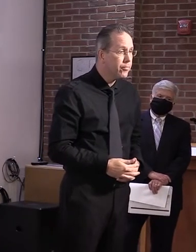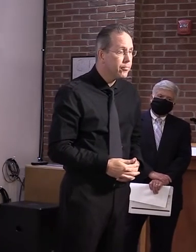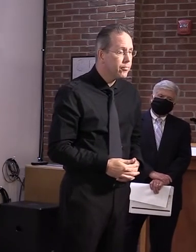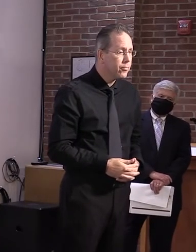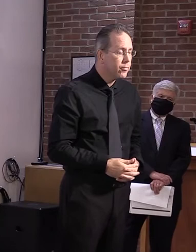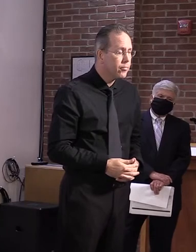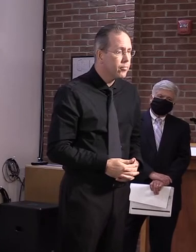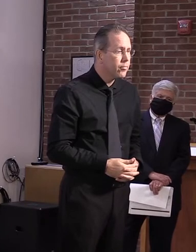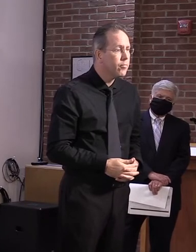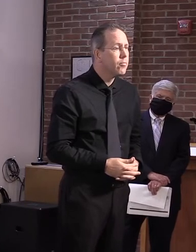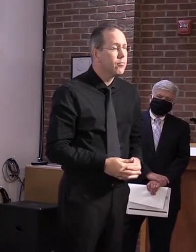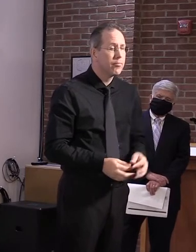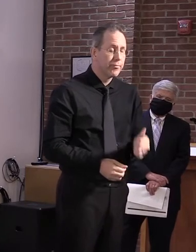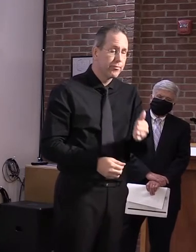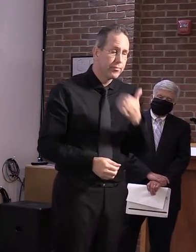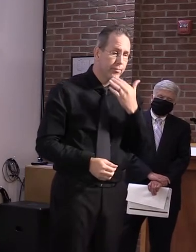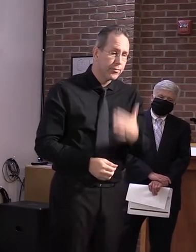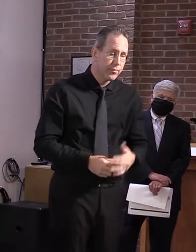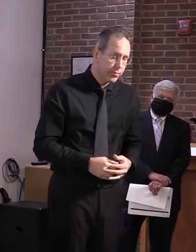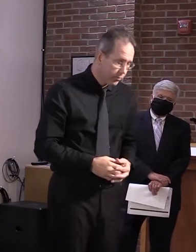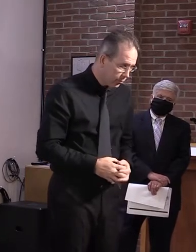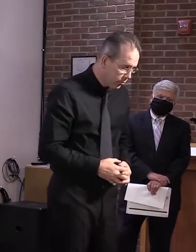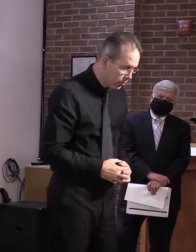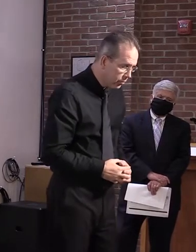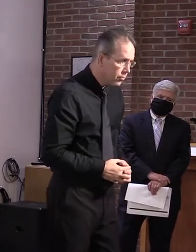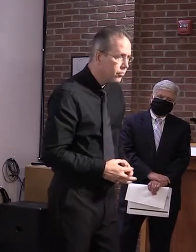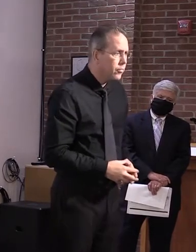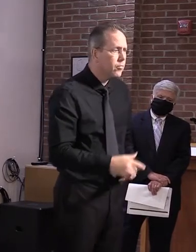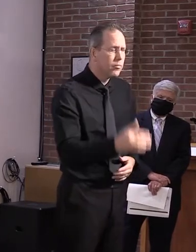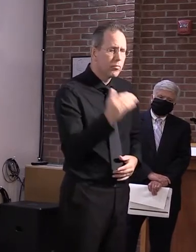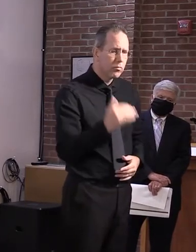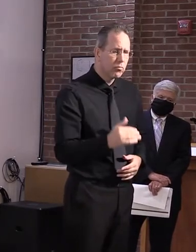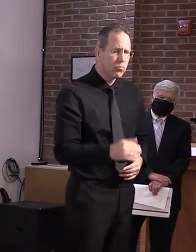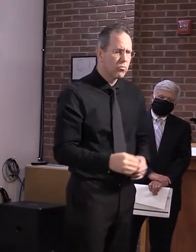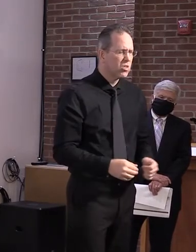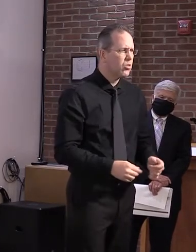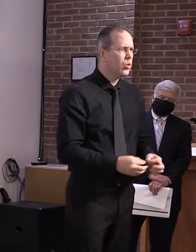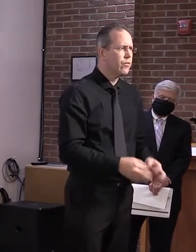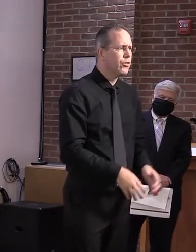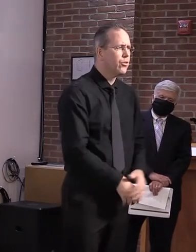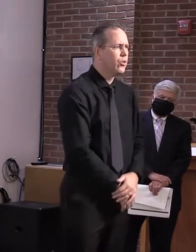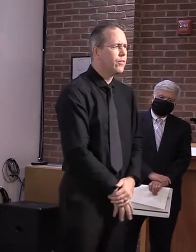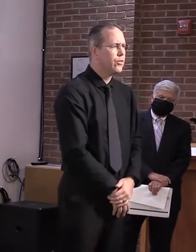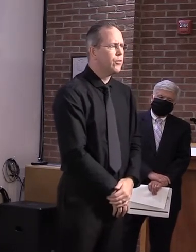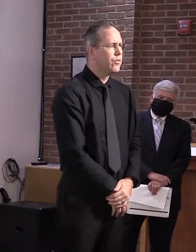Great, thank you very much. Joe, the Barton Chronicle.